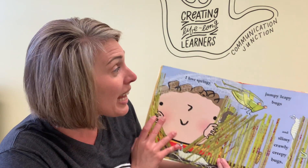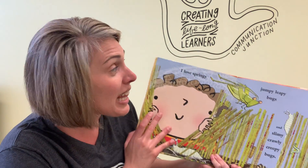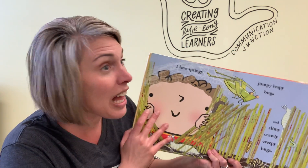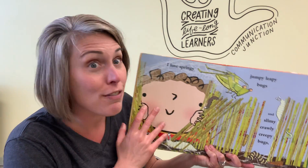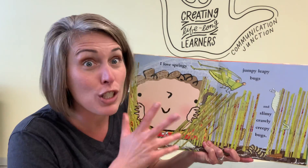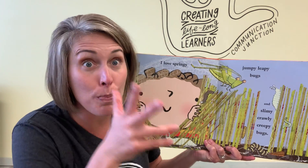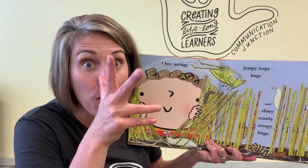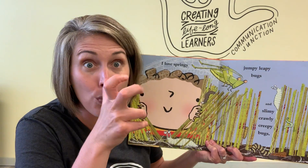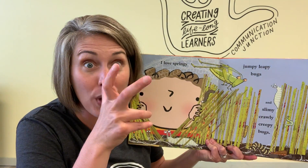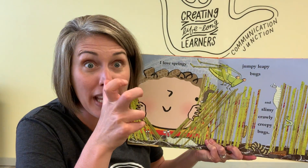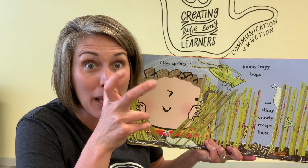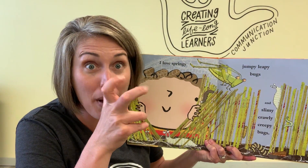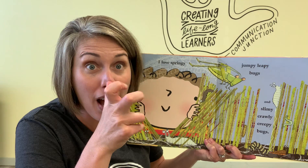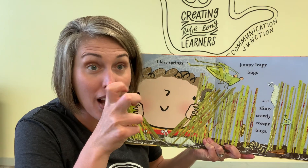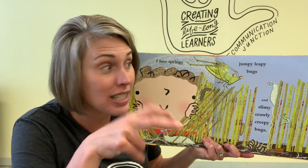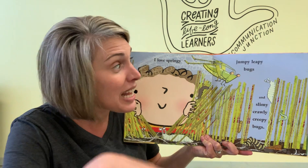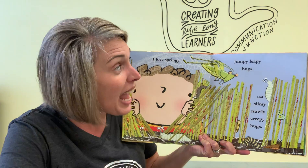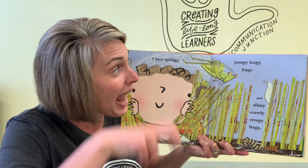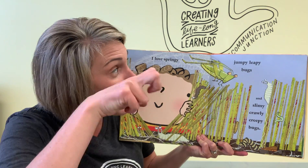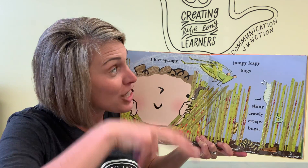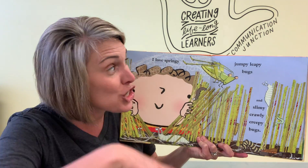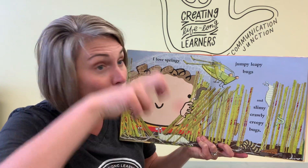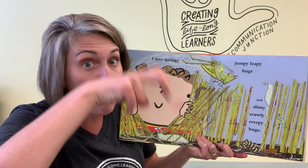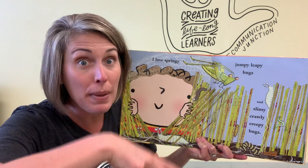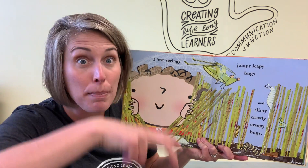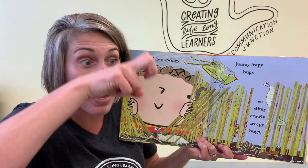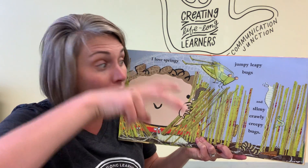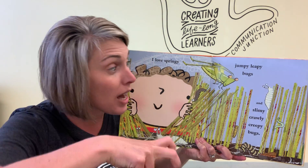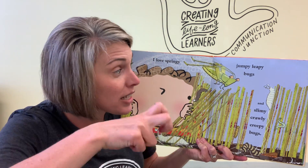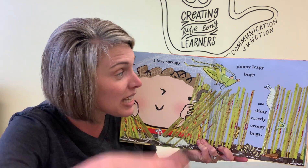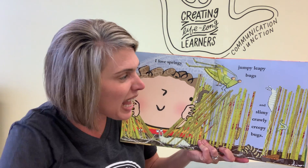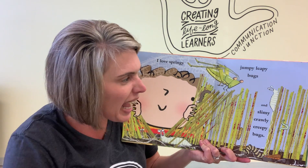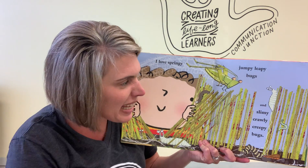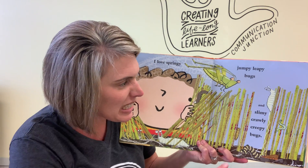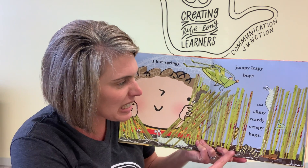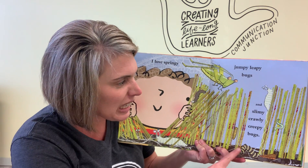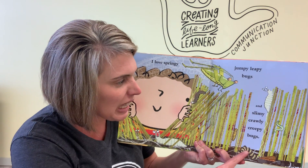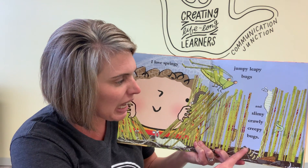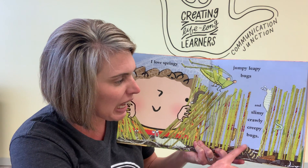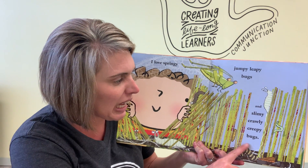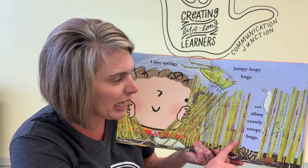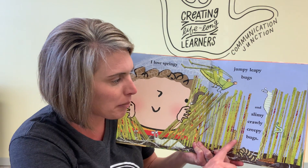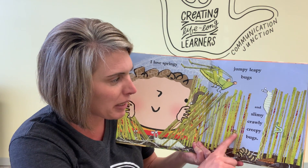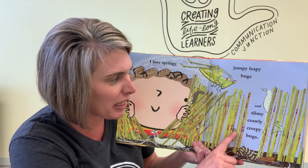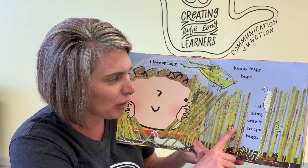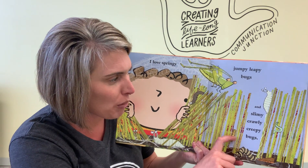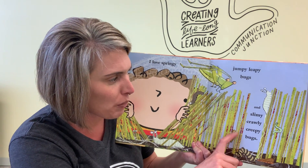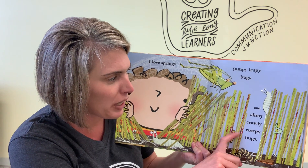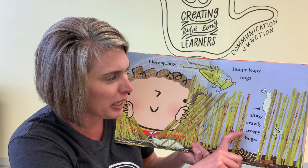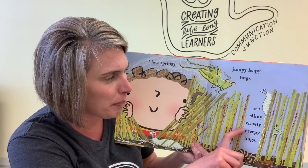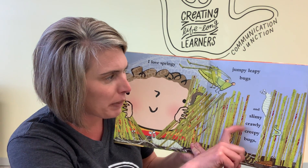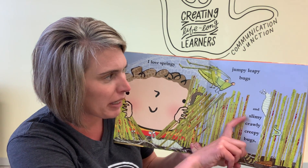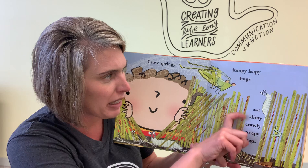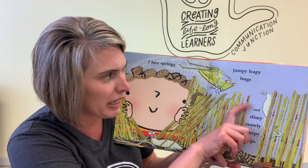I love springy bugs and jumpy bugs and slimy,